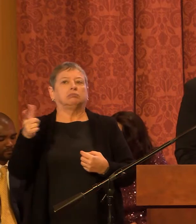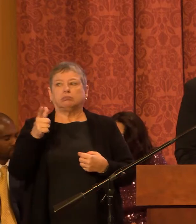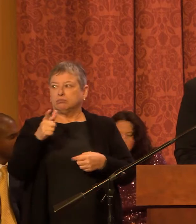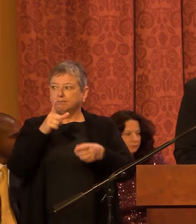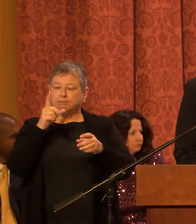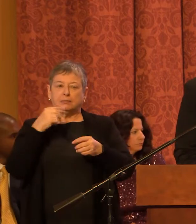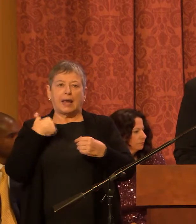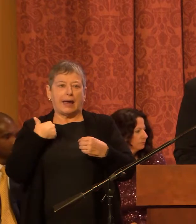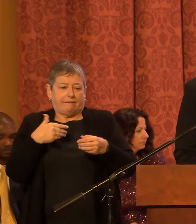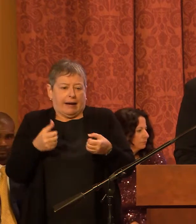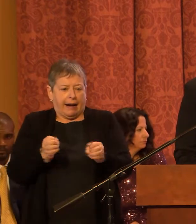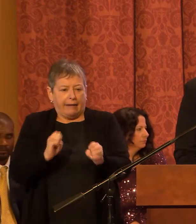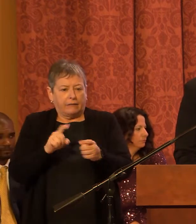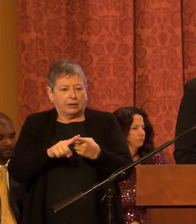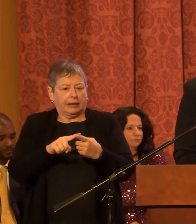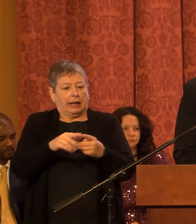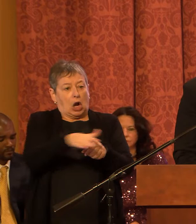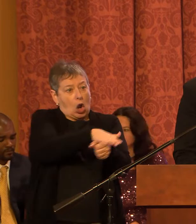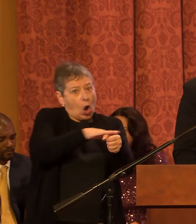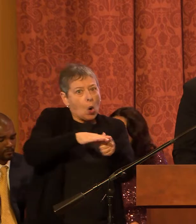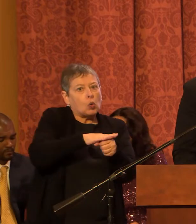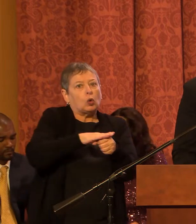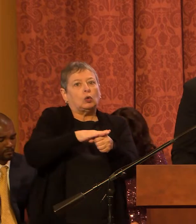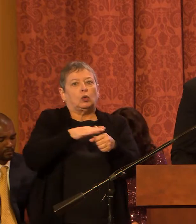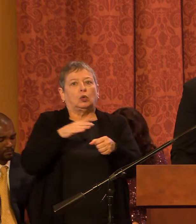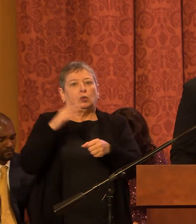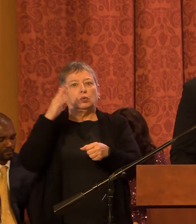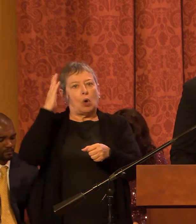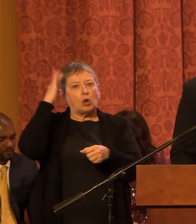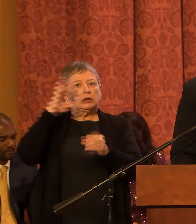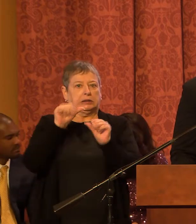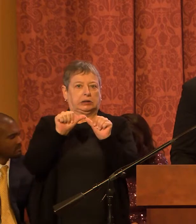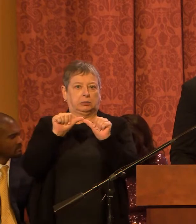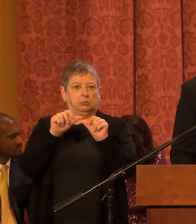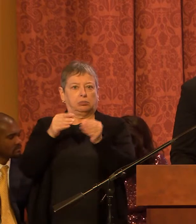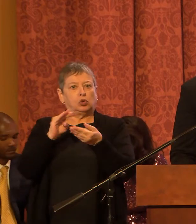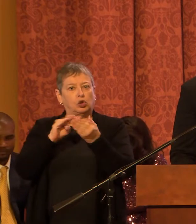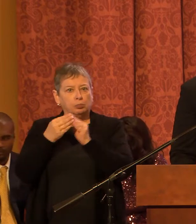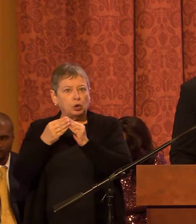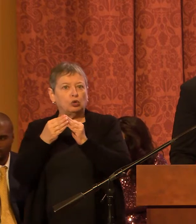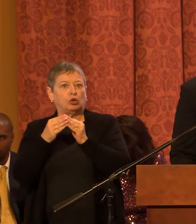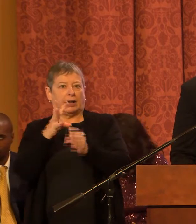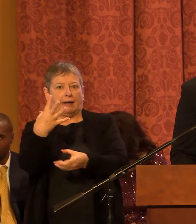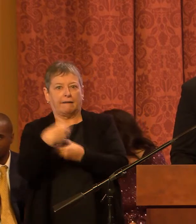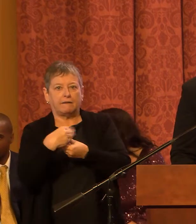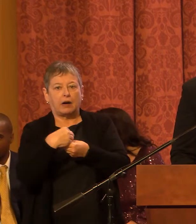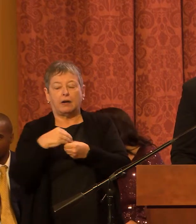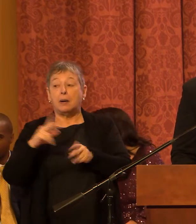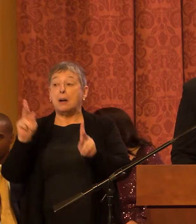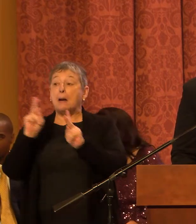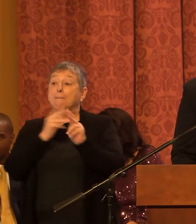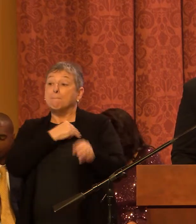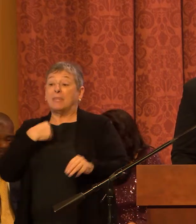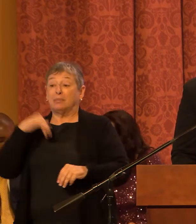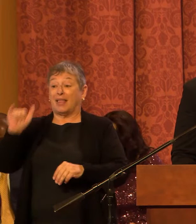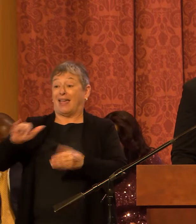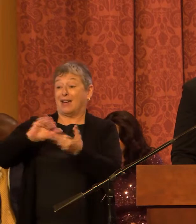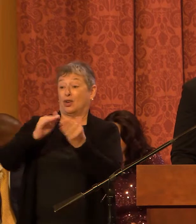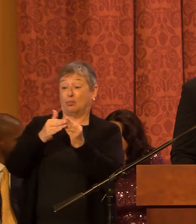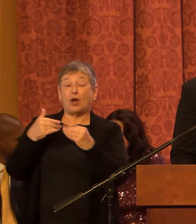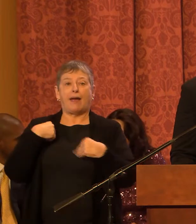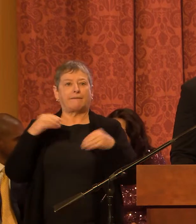is his efforts to get the local autism community involved with the Acadiana Diversity Job Fair, so the members of the Acadiana Autism Society have